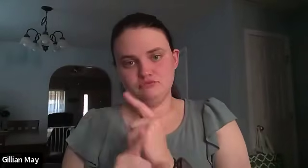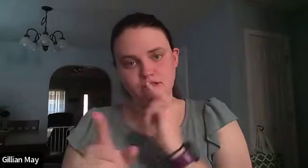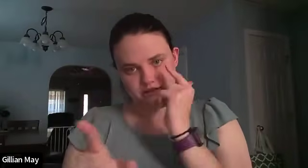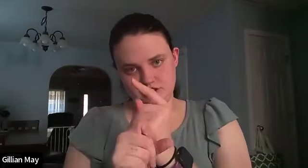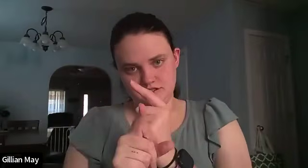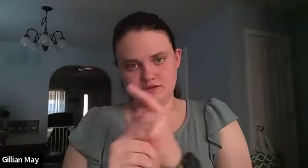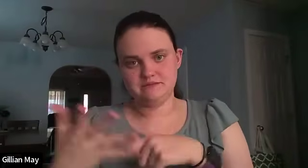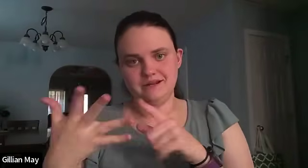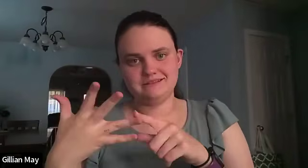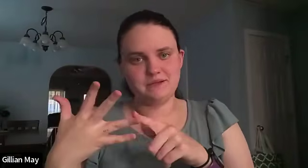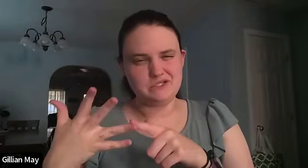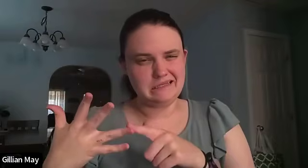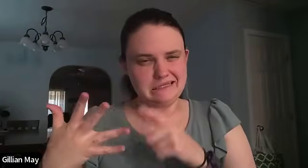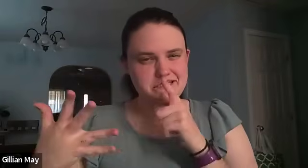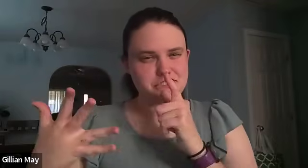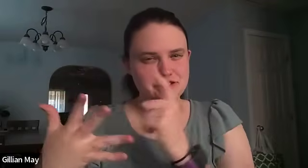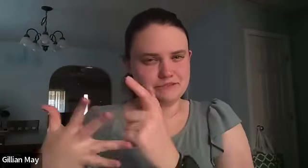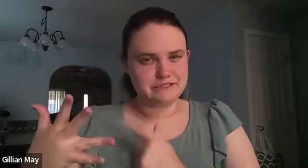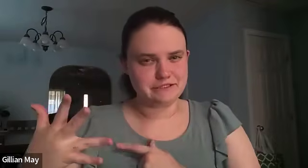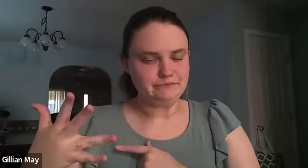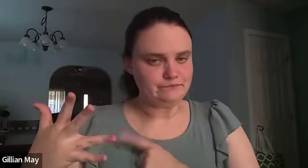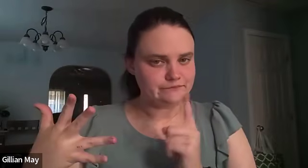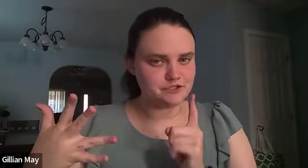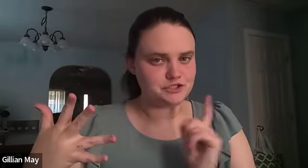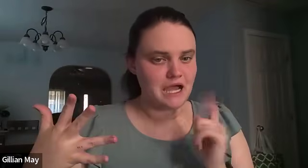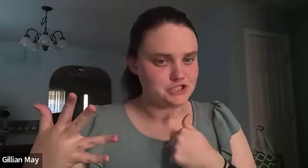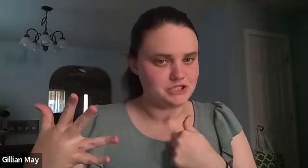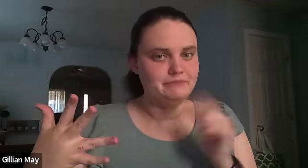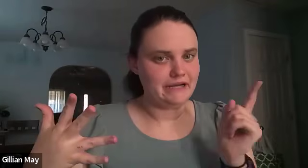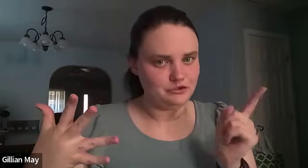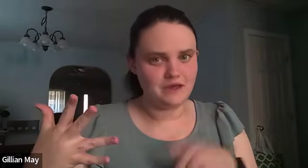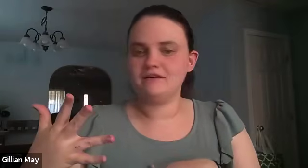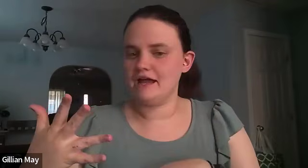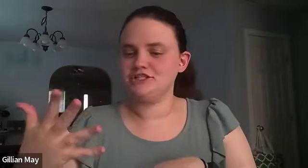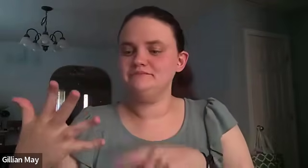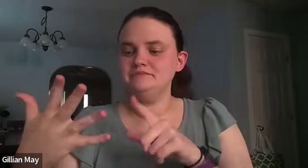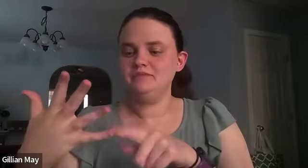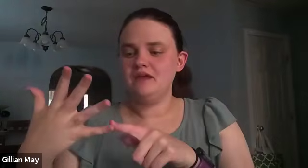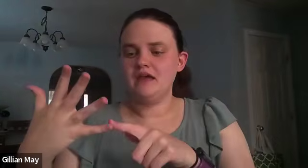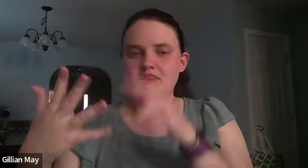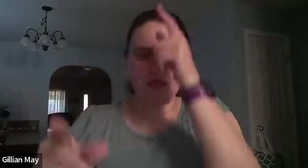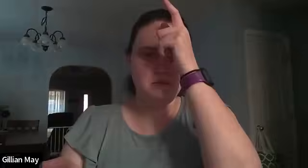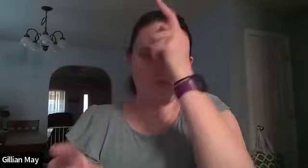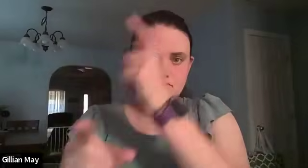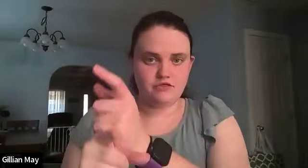sister. Really should do this, but sometimes you get lazy and you just go sister. I shouldn't, but I do that. Catch it. And then